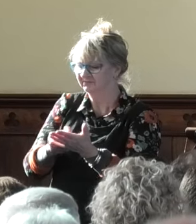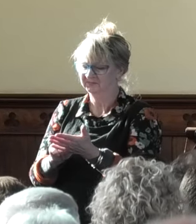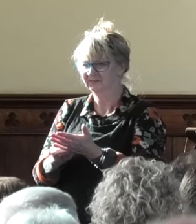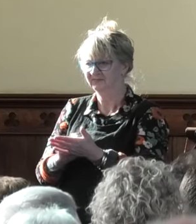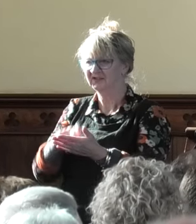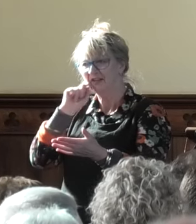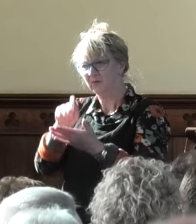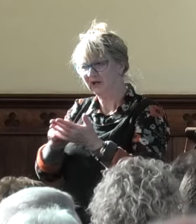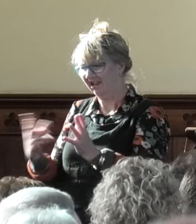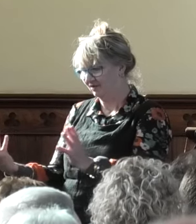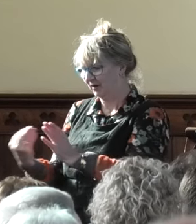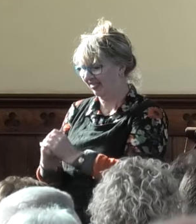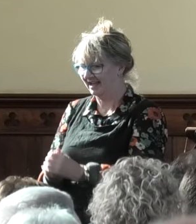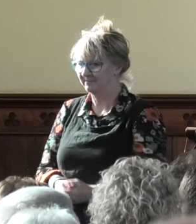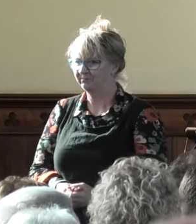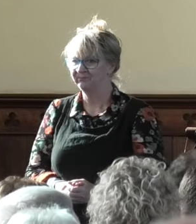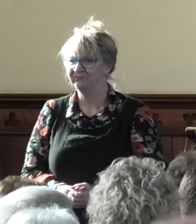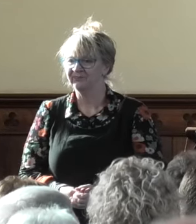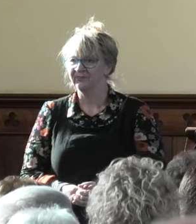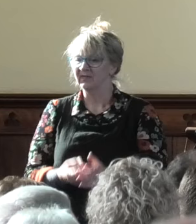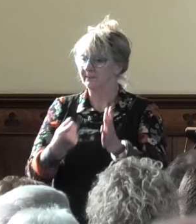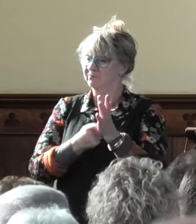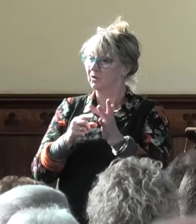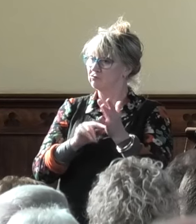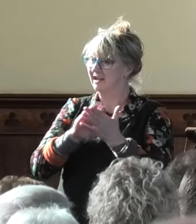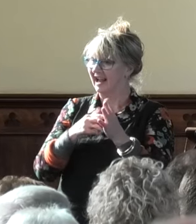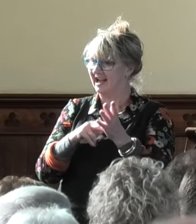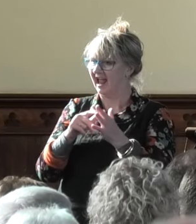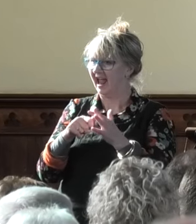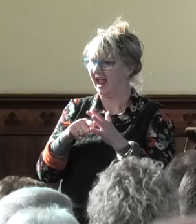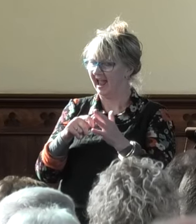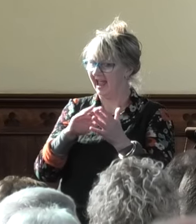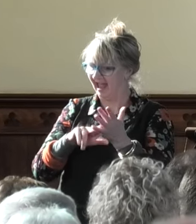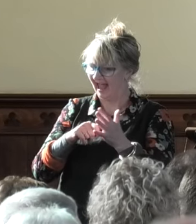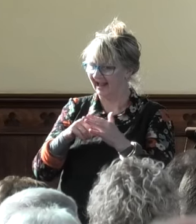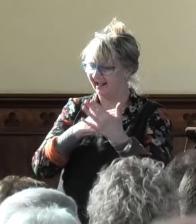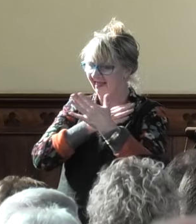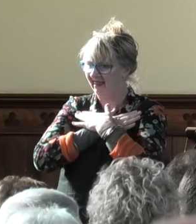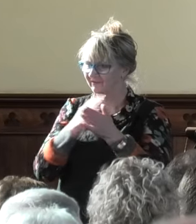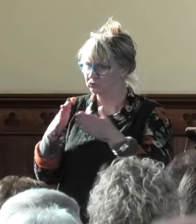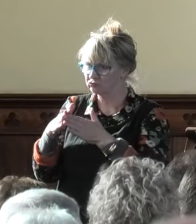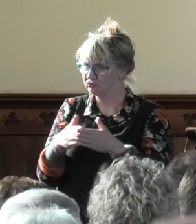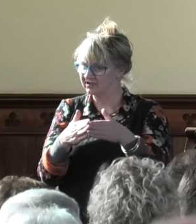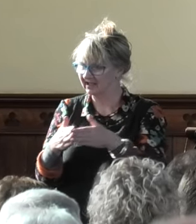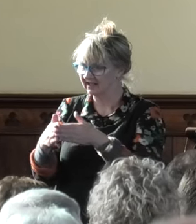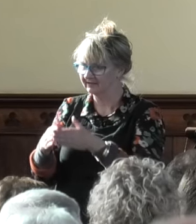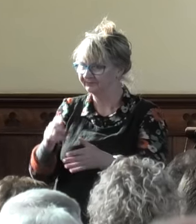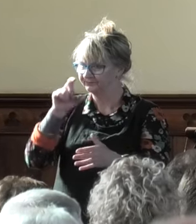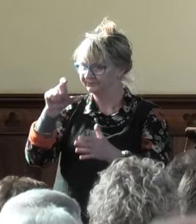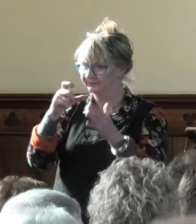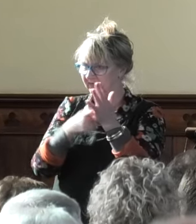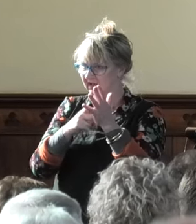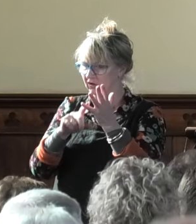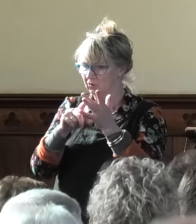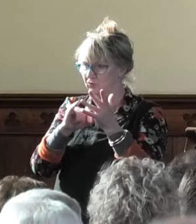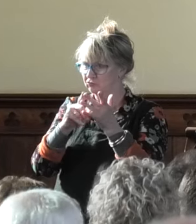pencils. It's no secret that Rin and Hank loved cruising. Recently, when I asked Hank if he would like me to share